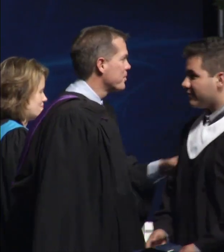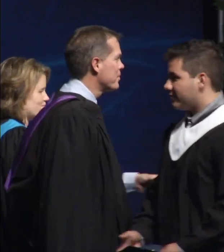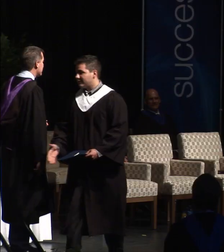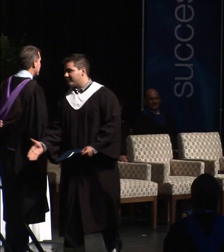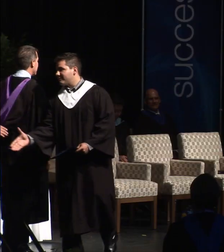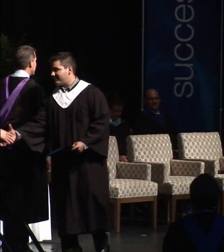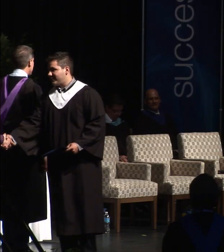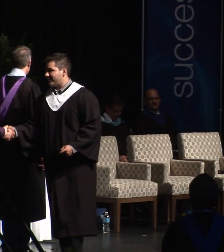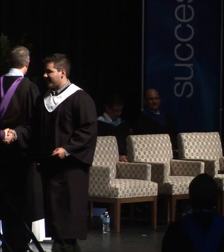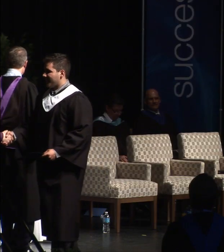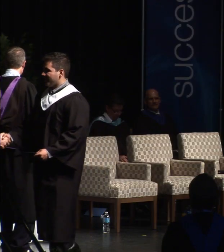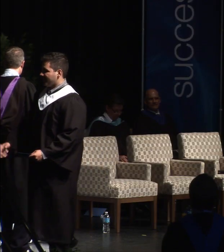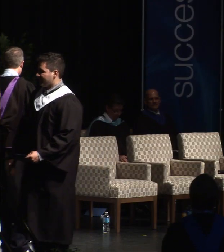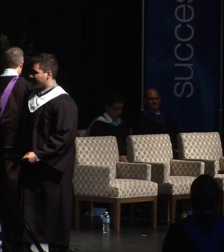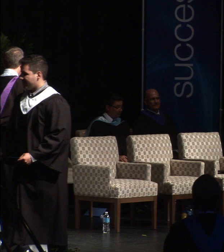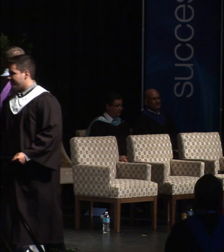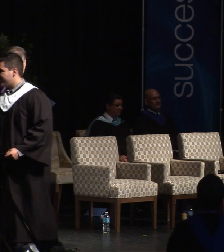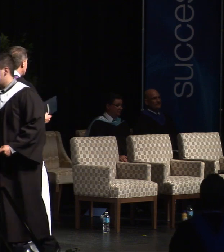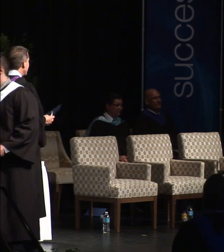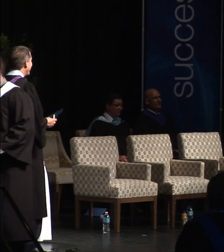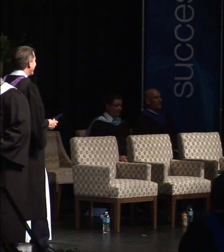Crowdis Malcolm Roberts.